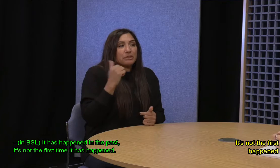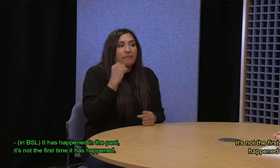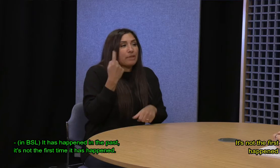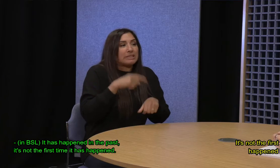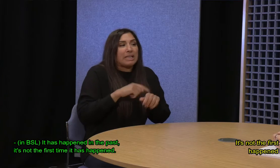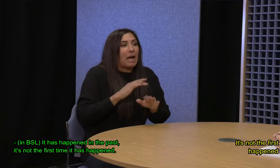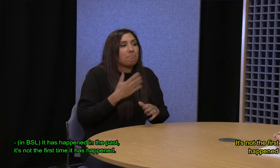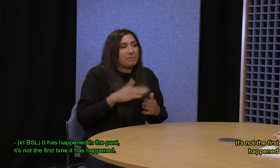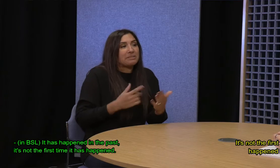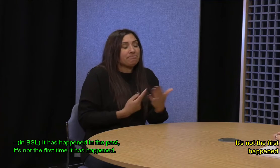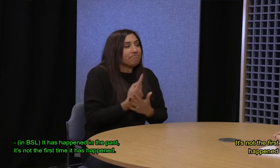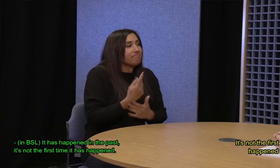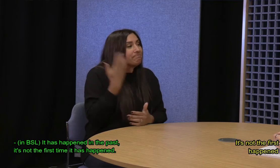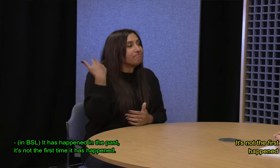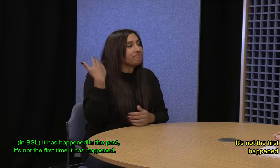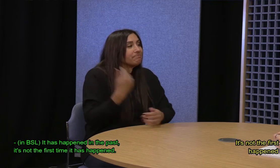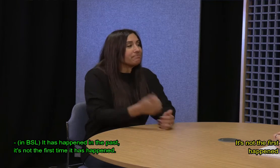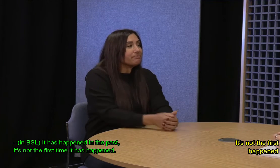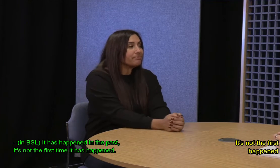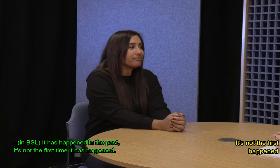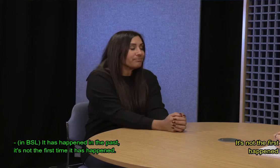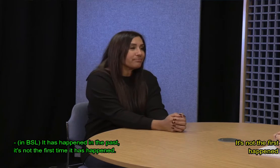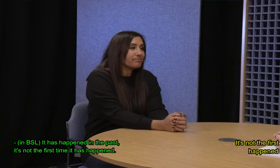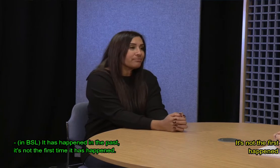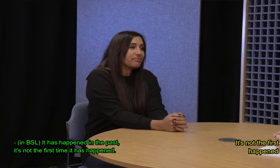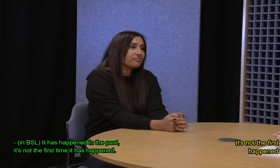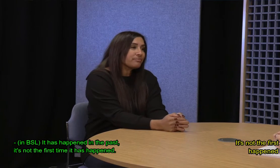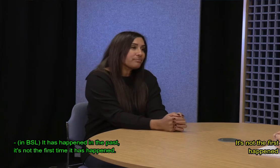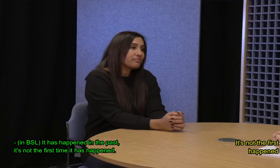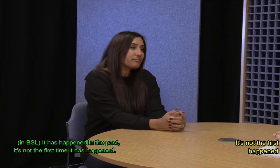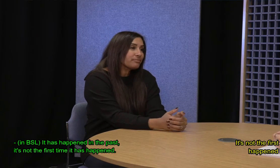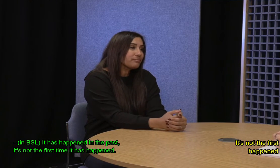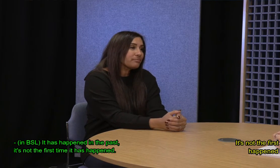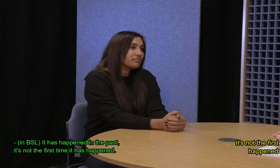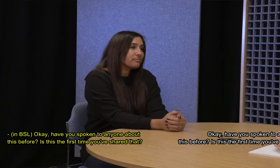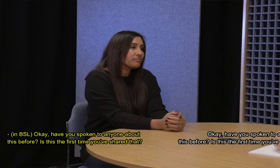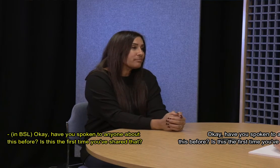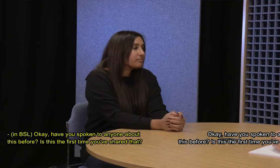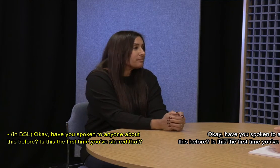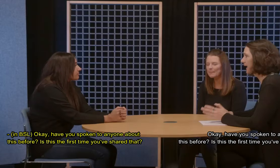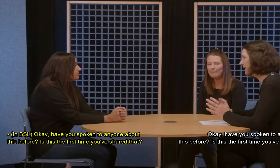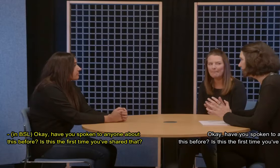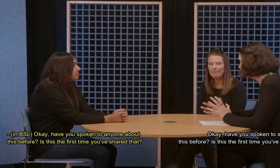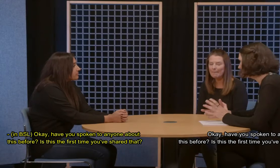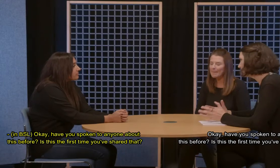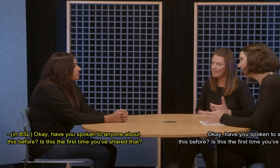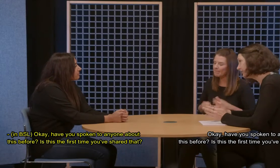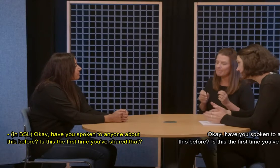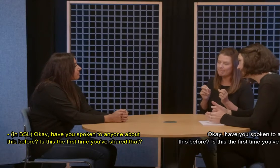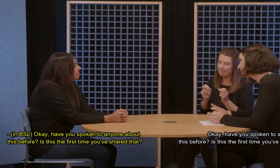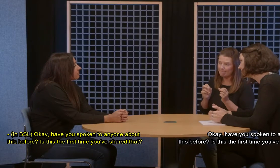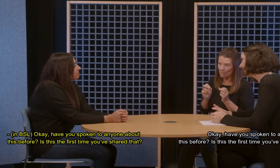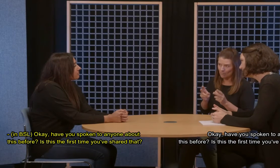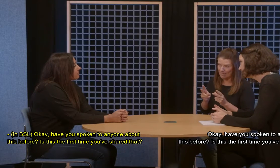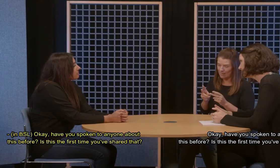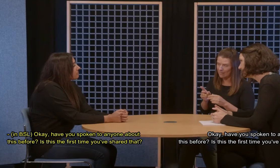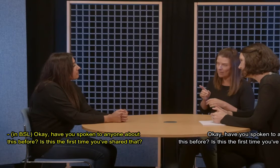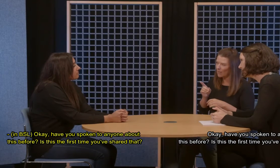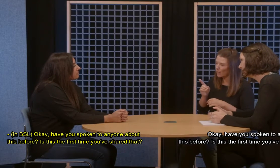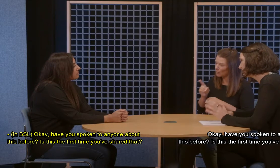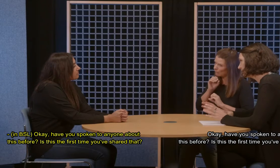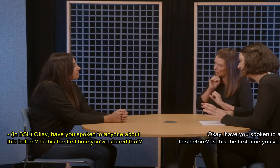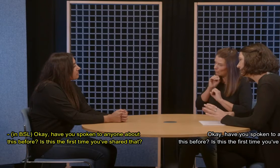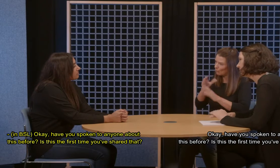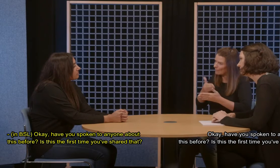It has happened before. It's not the first time. It has happened in the past. Okay. And have you ever spoken to anybody